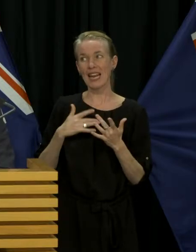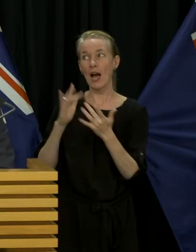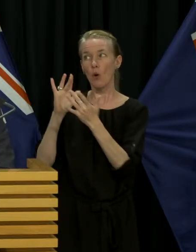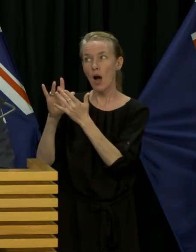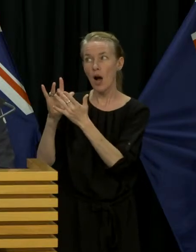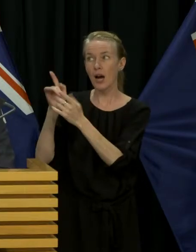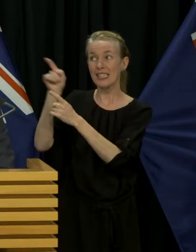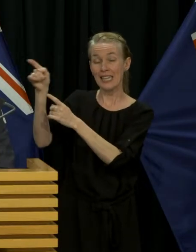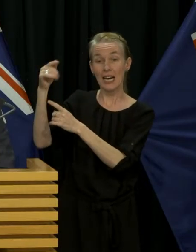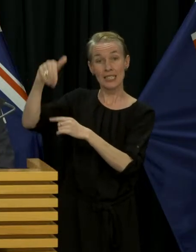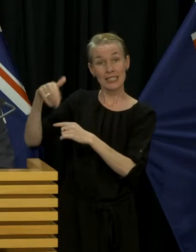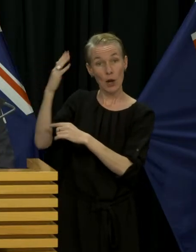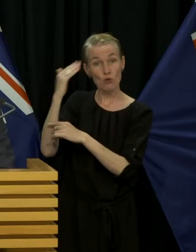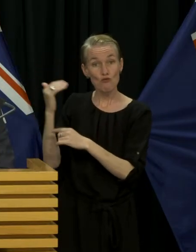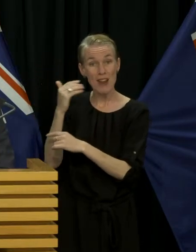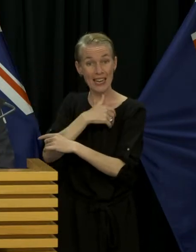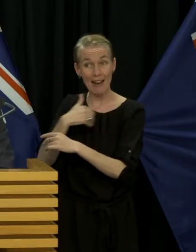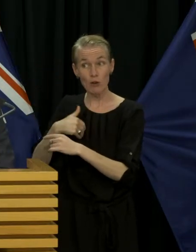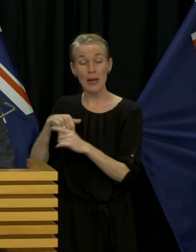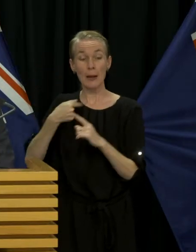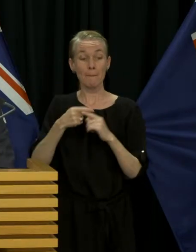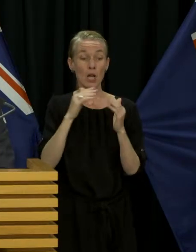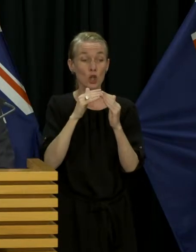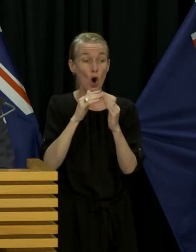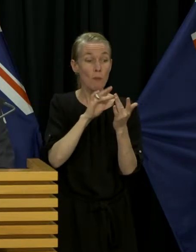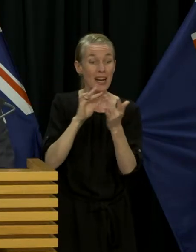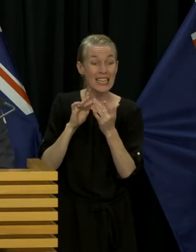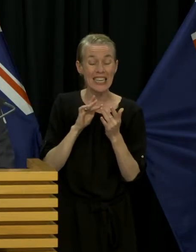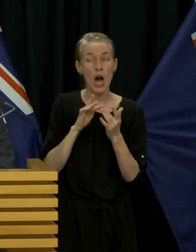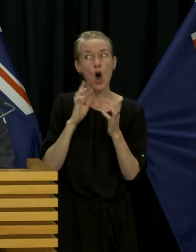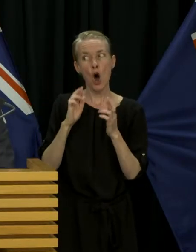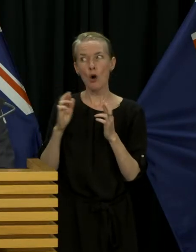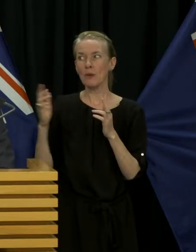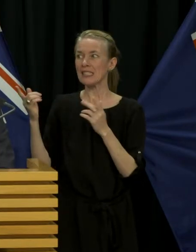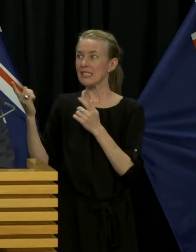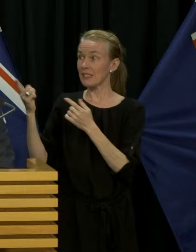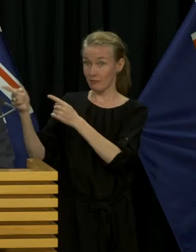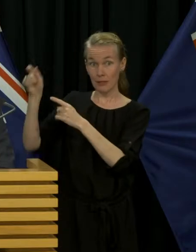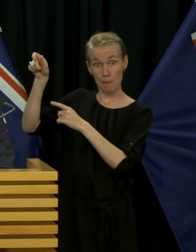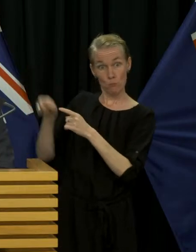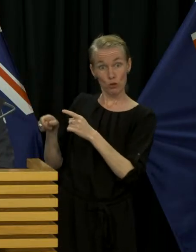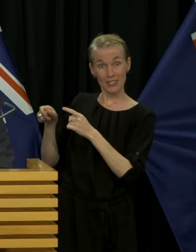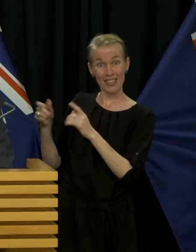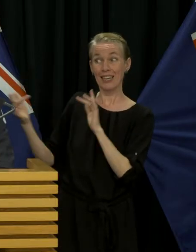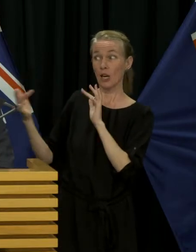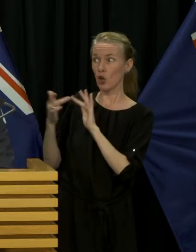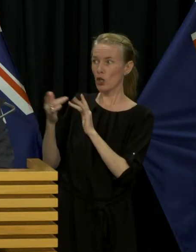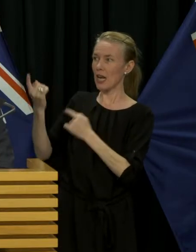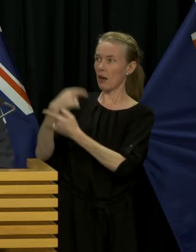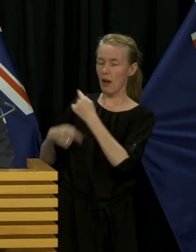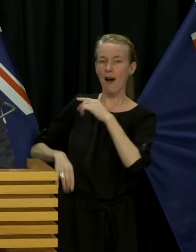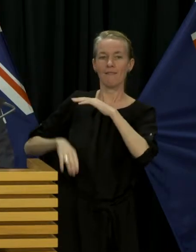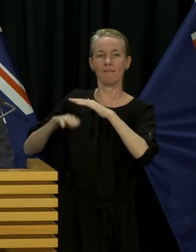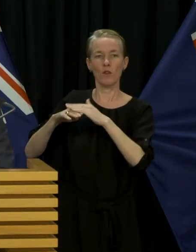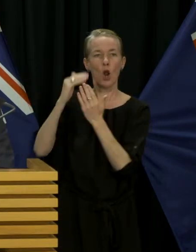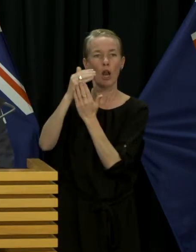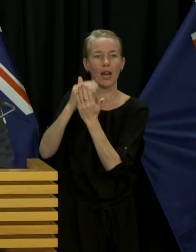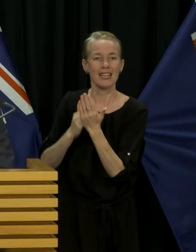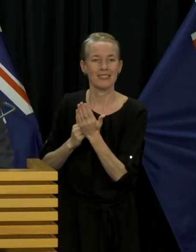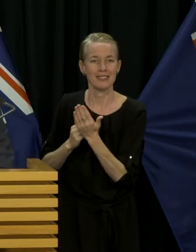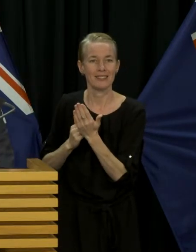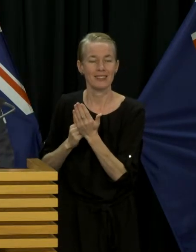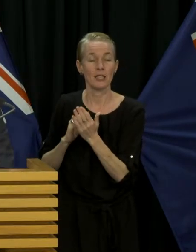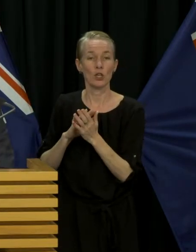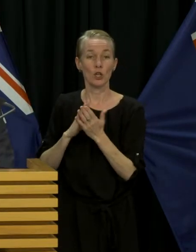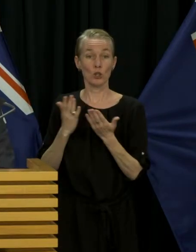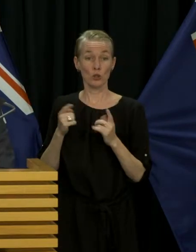person. We have some information from the people we spoke with last, that the public health unit spoke with yesterday, and they're going back today to get as much